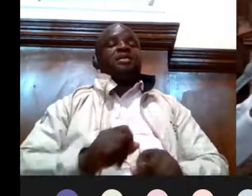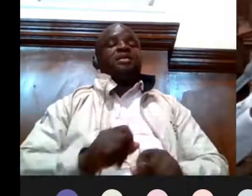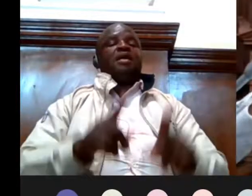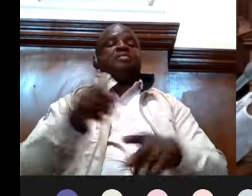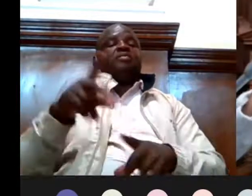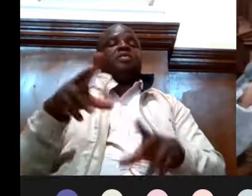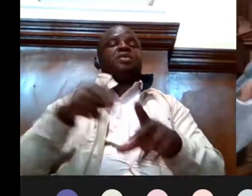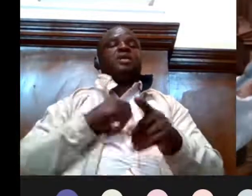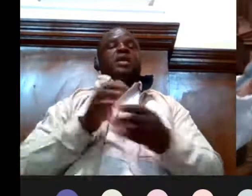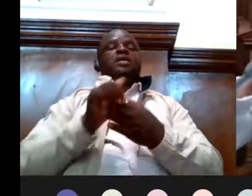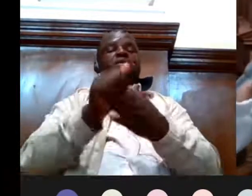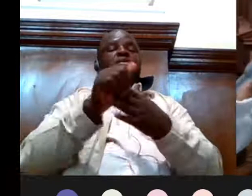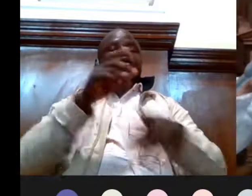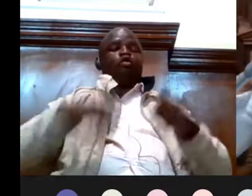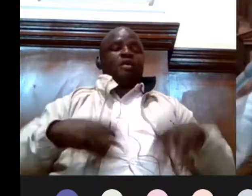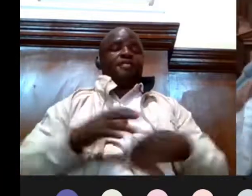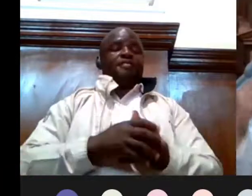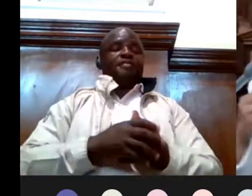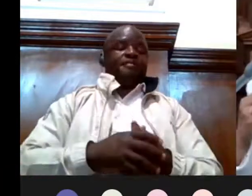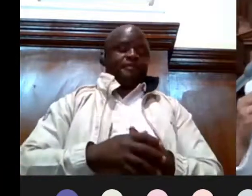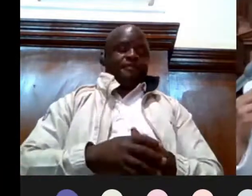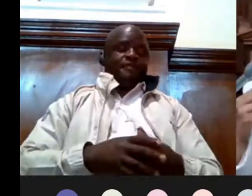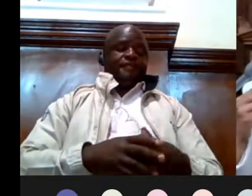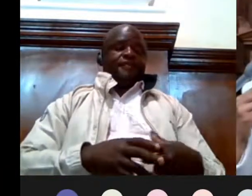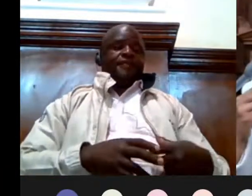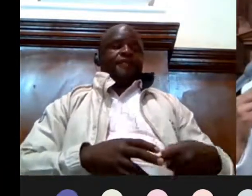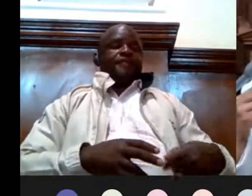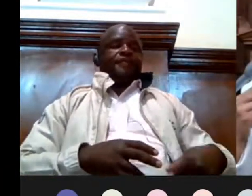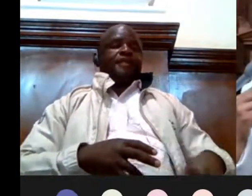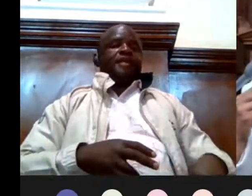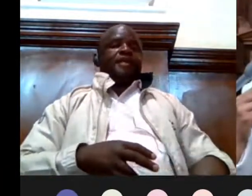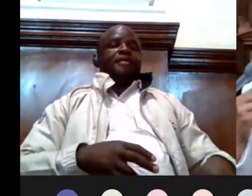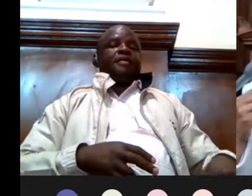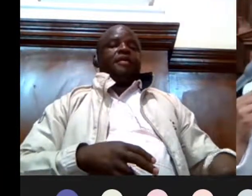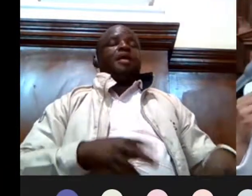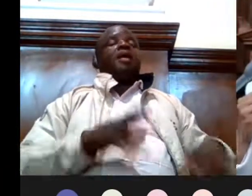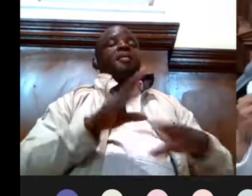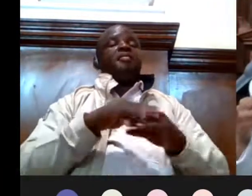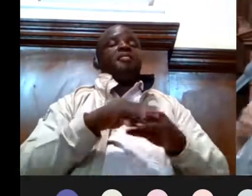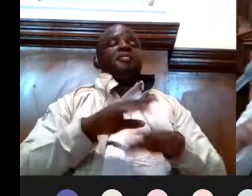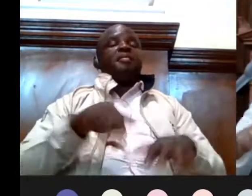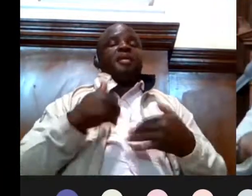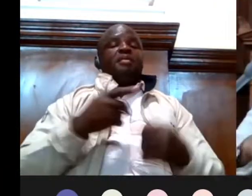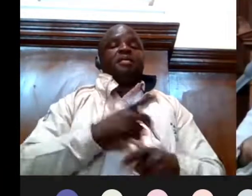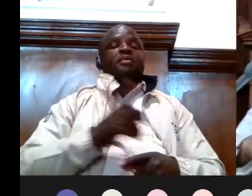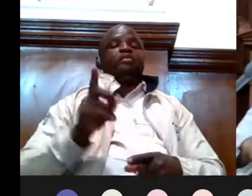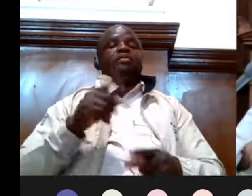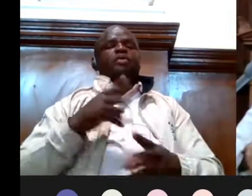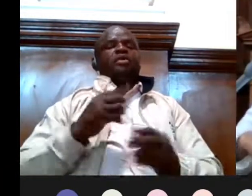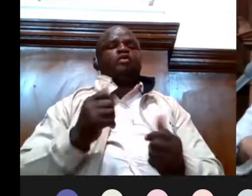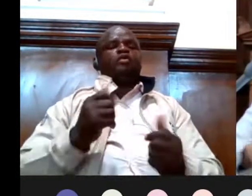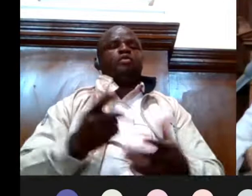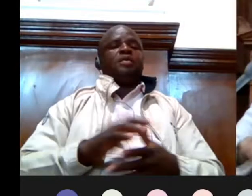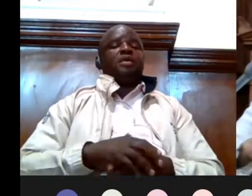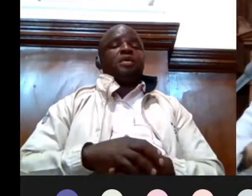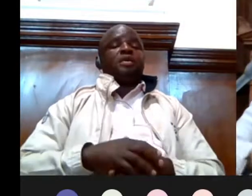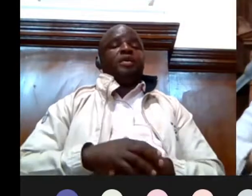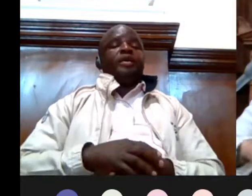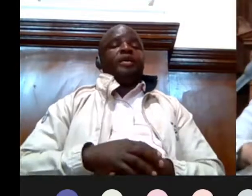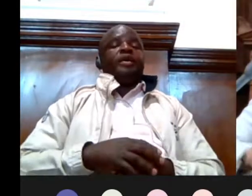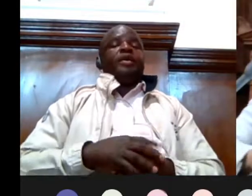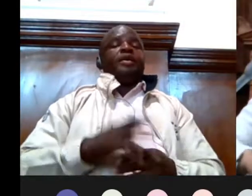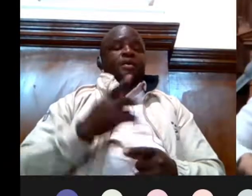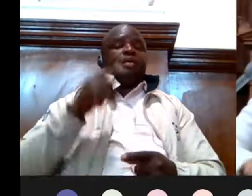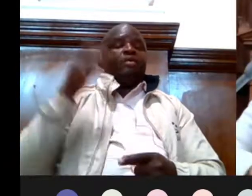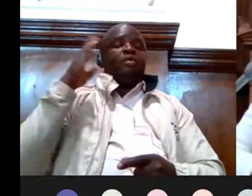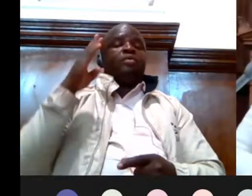driving corruption. And what do many members of this legislature do about it? When they know